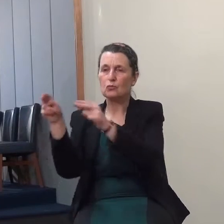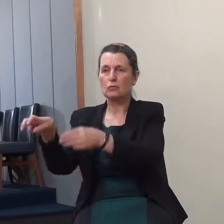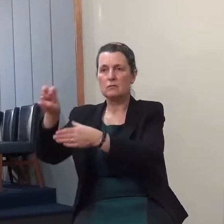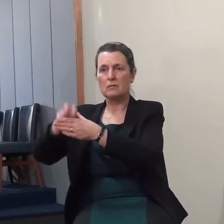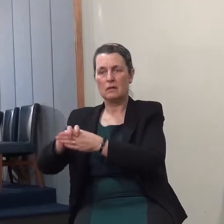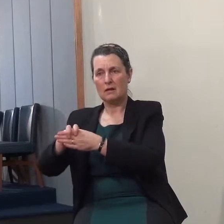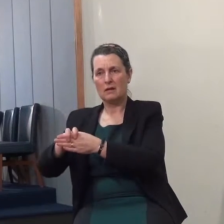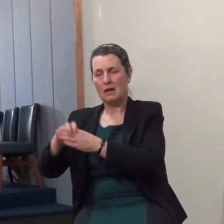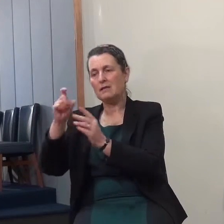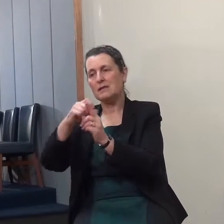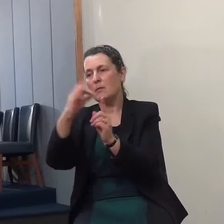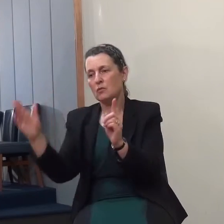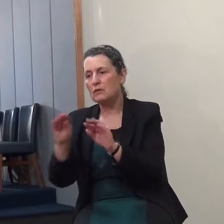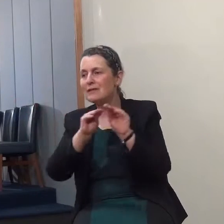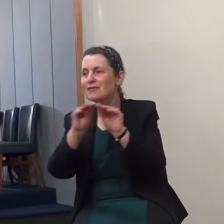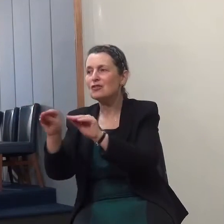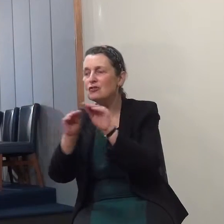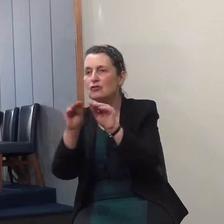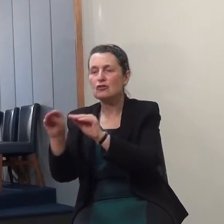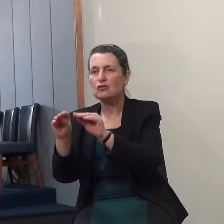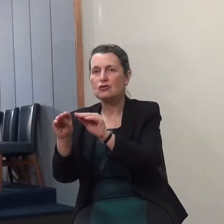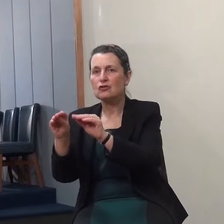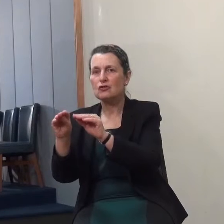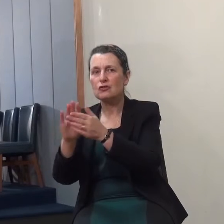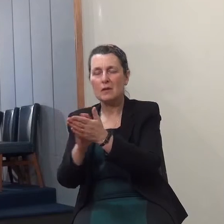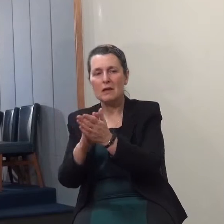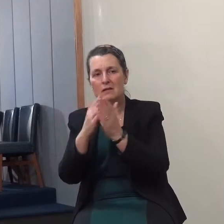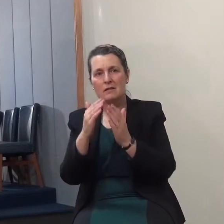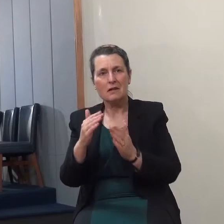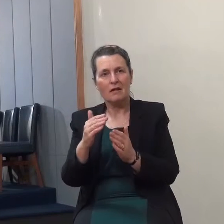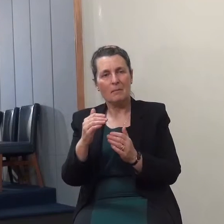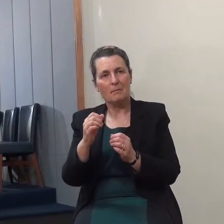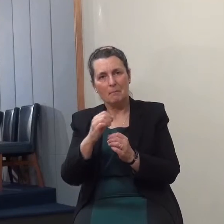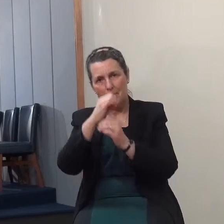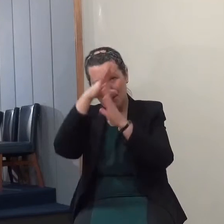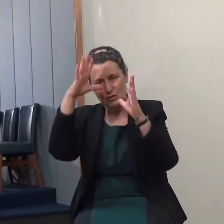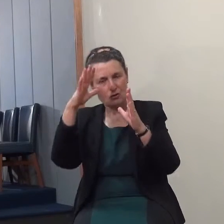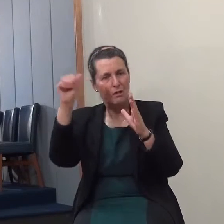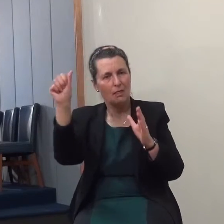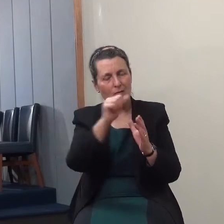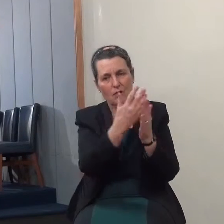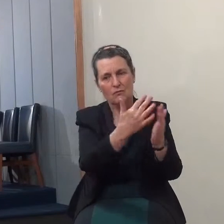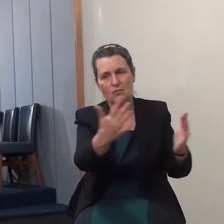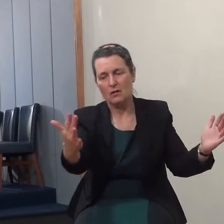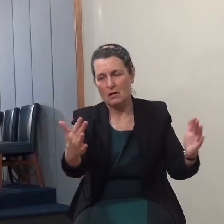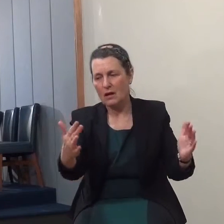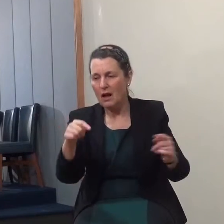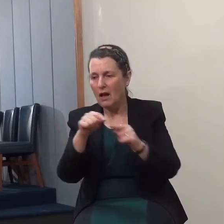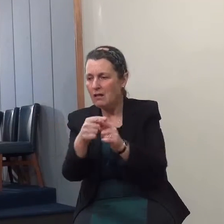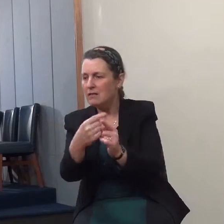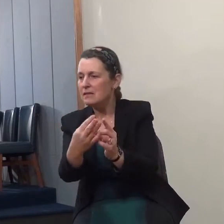disciples getting a glimpse of their new calling and the possibilities and all that may